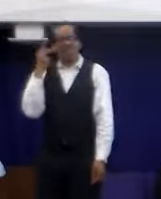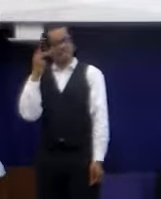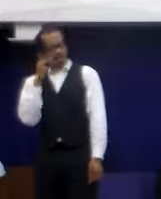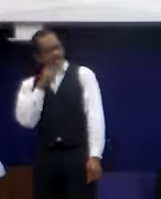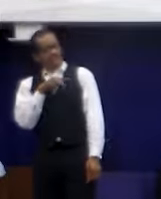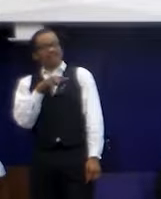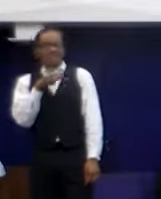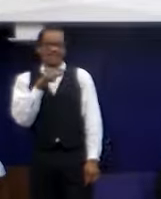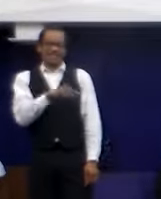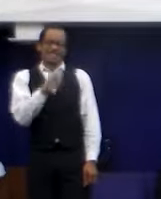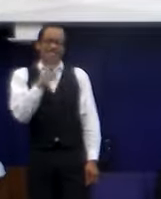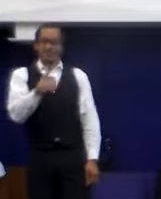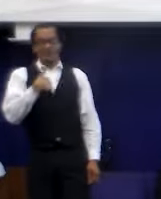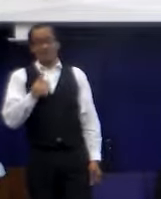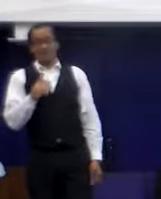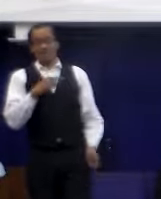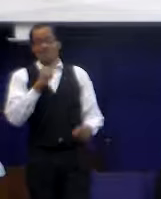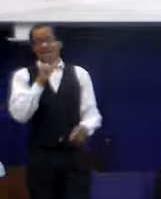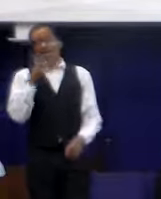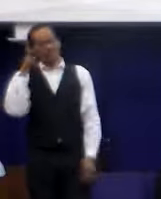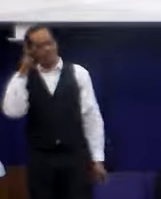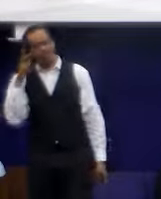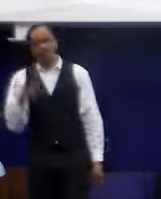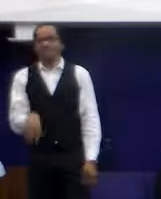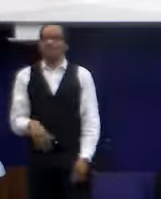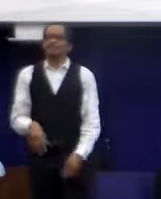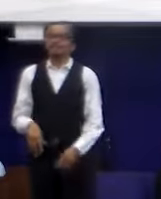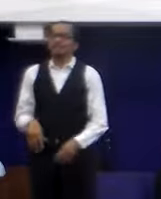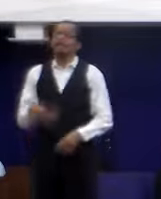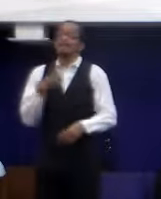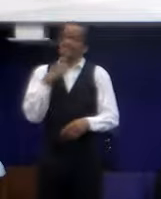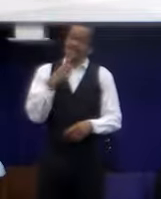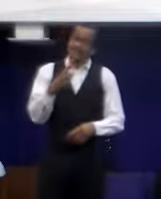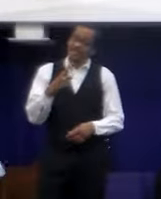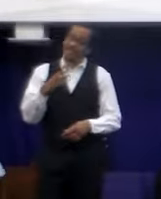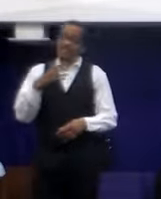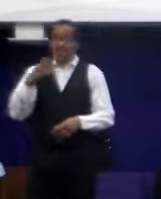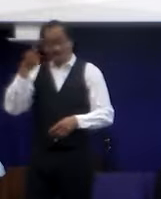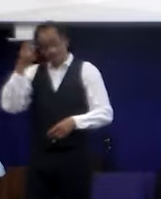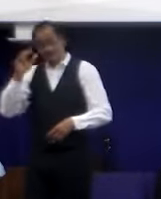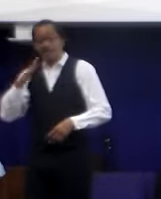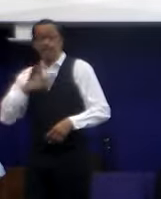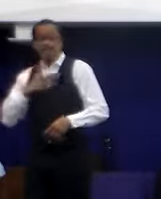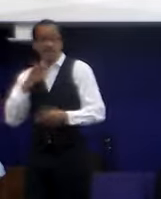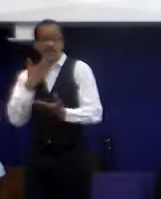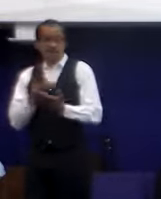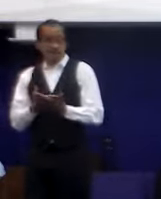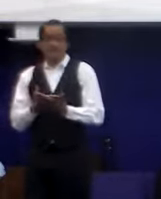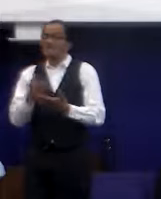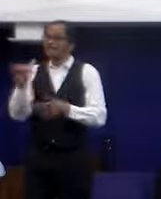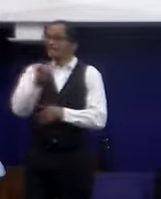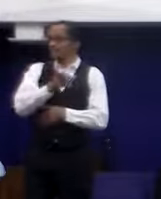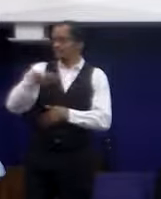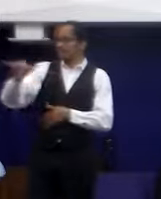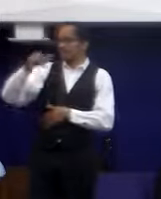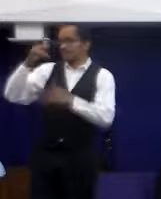this. But I didn't listen. But they would tell us for our good. Amen? And that's the same thing that Jesus is trying to